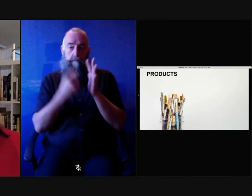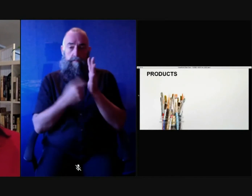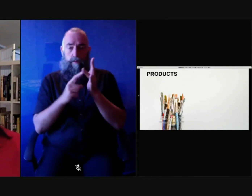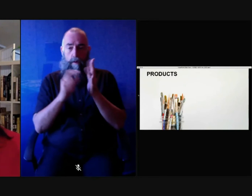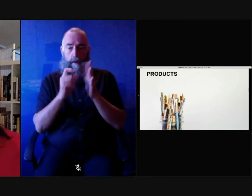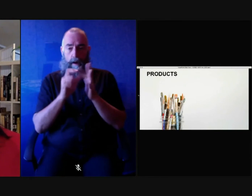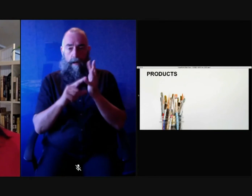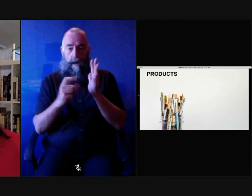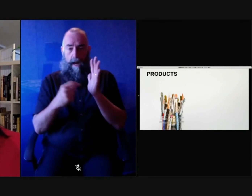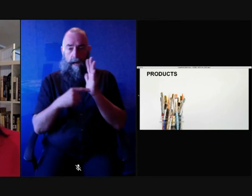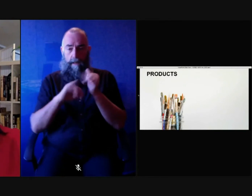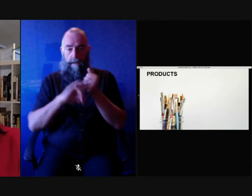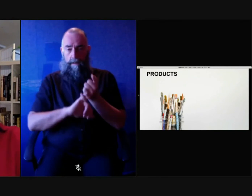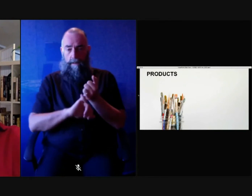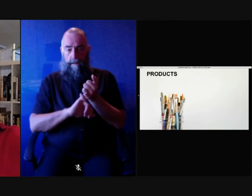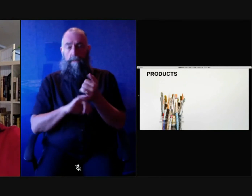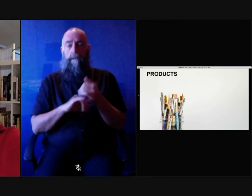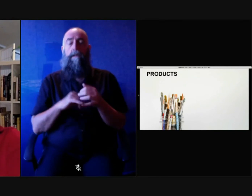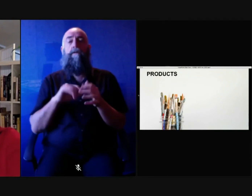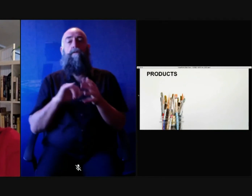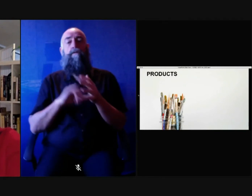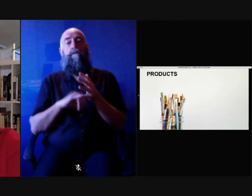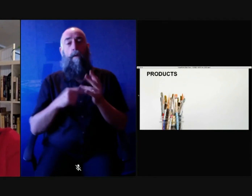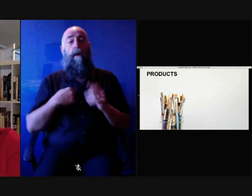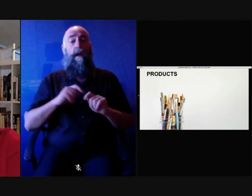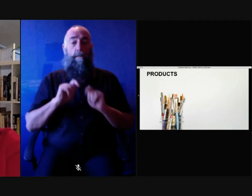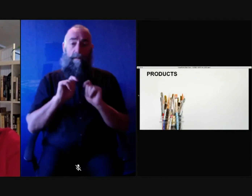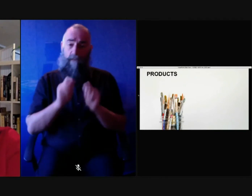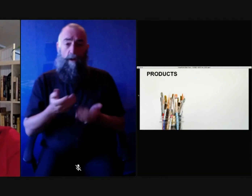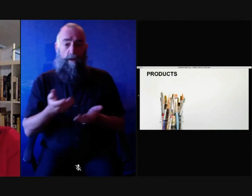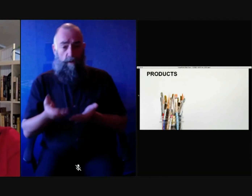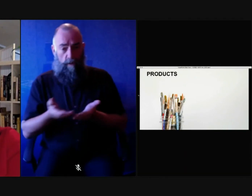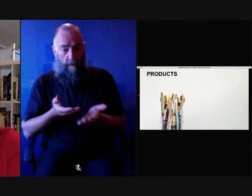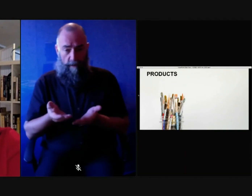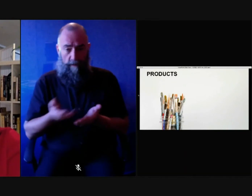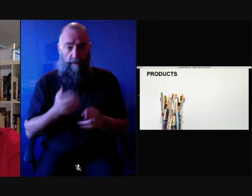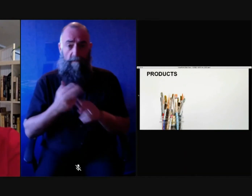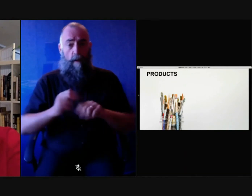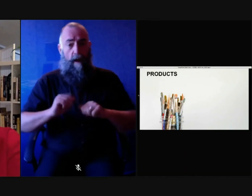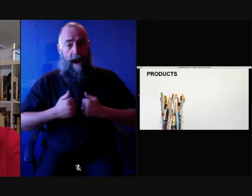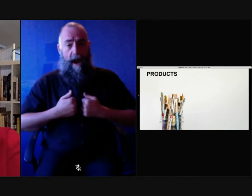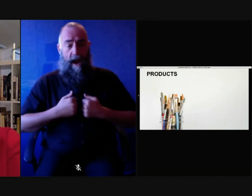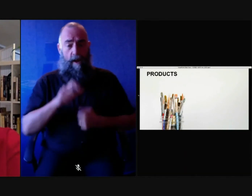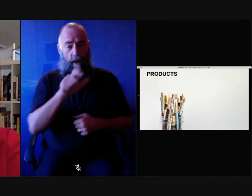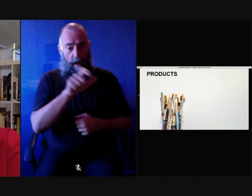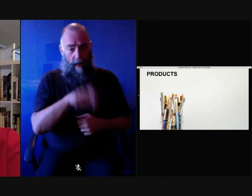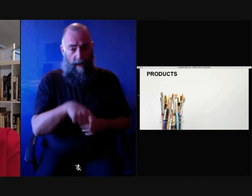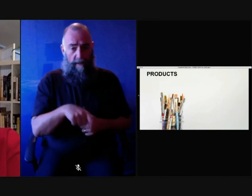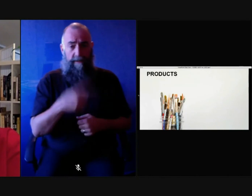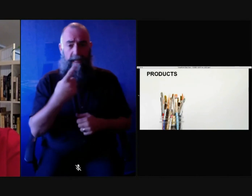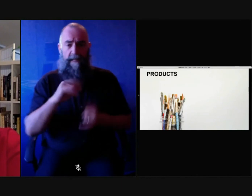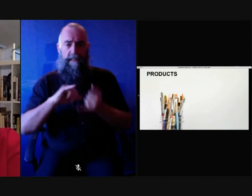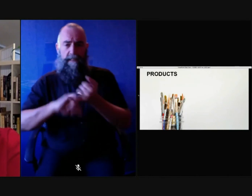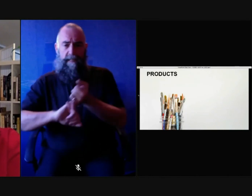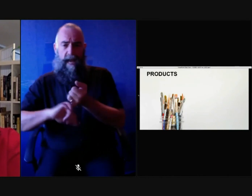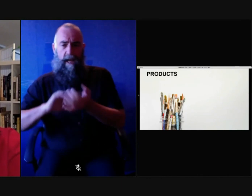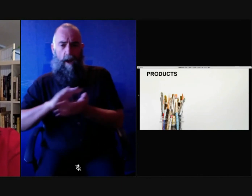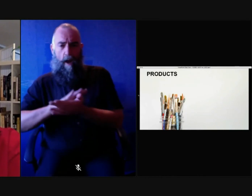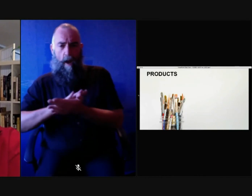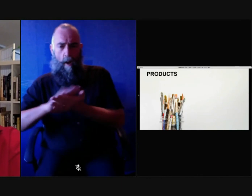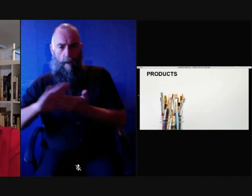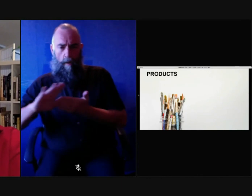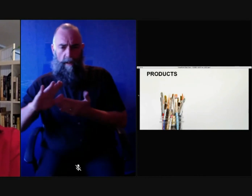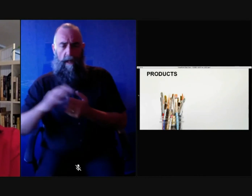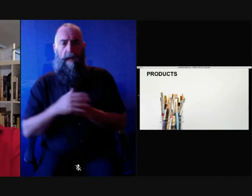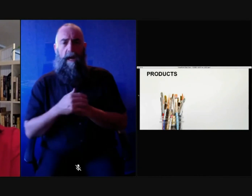our clients and stakeholders, but is it time for you to start thinking about products, things that you can